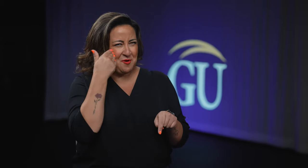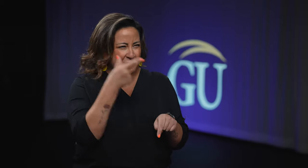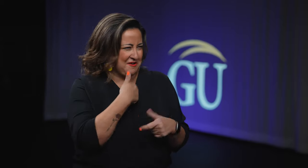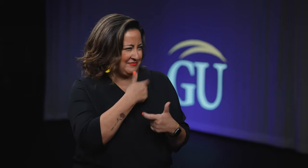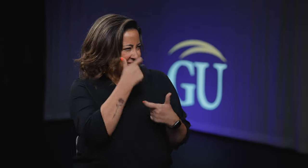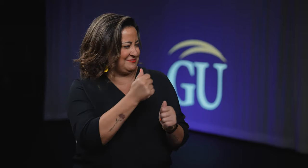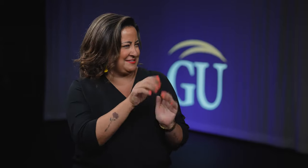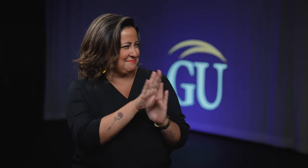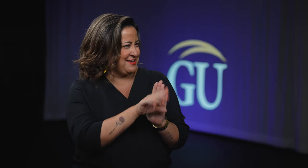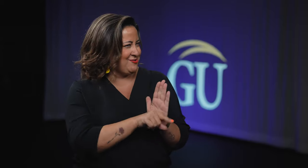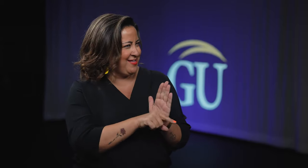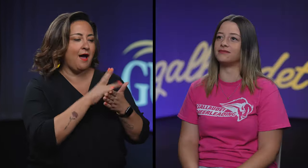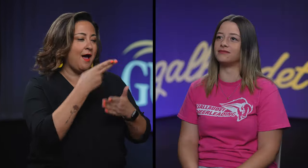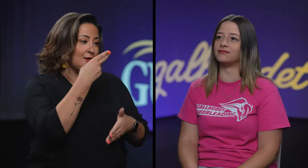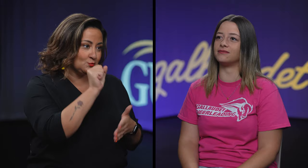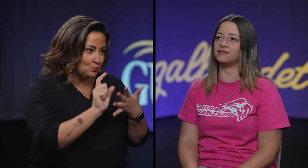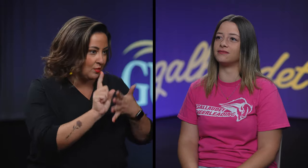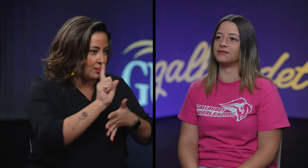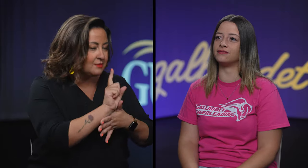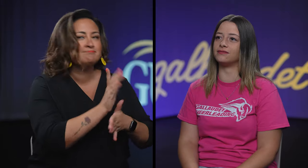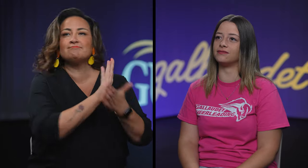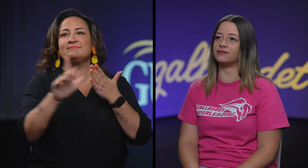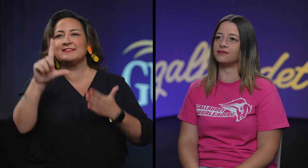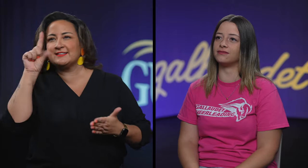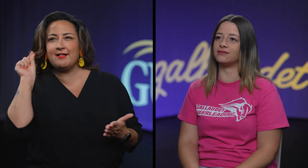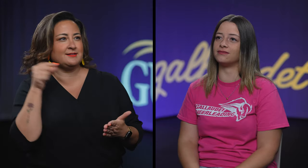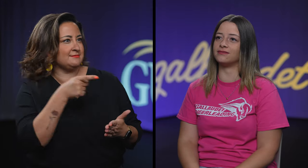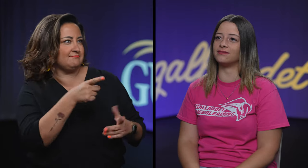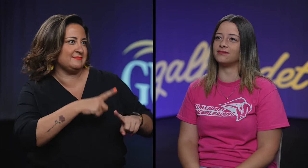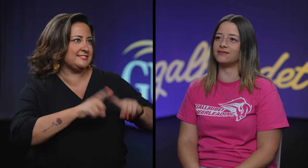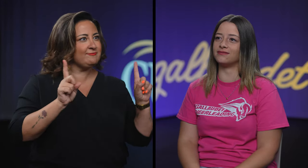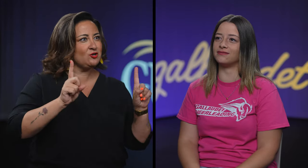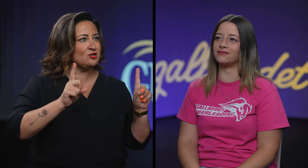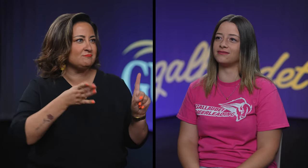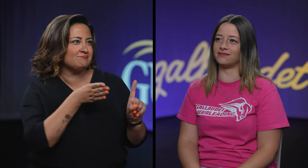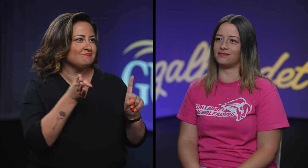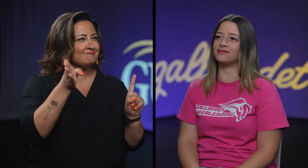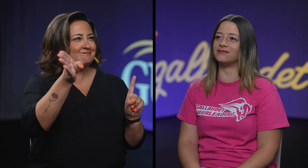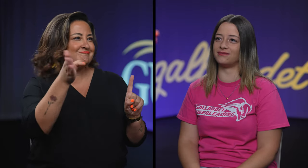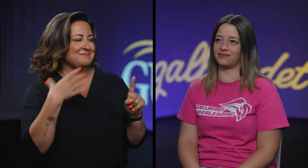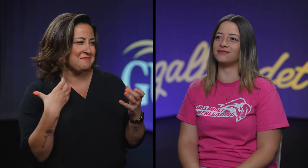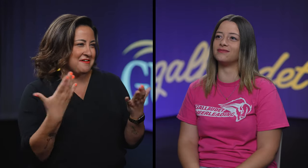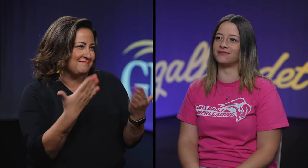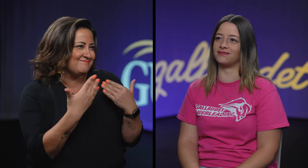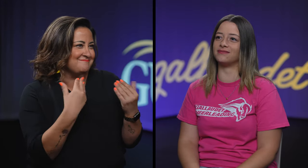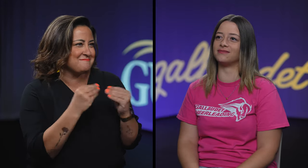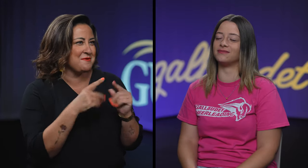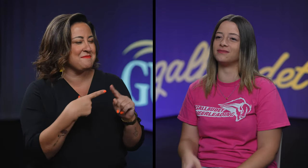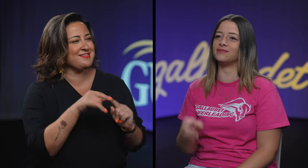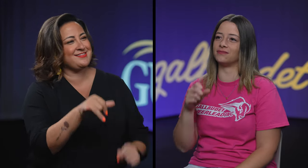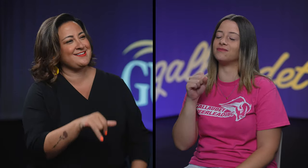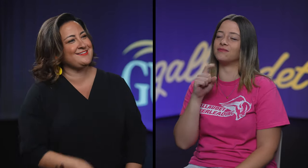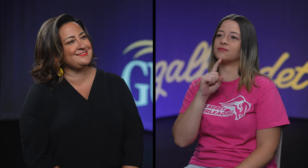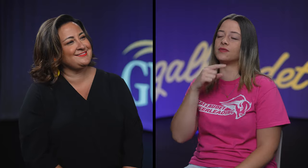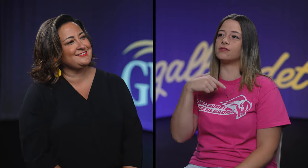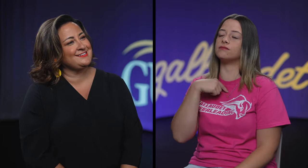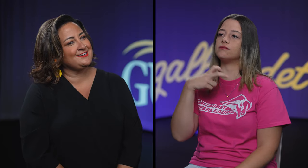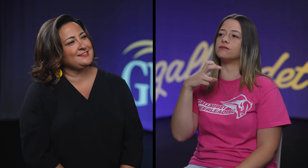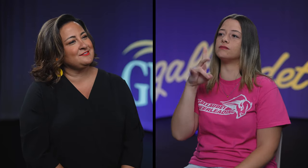there's an interesting background to your story, not the typical story of going to Gallaudet right after high school. You had a journey, correct? Yes,